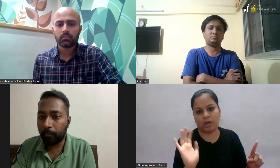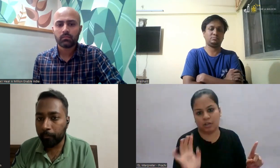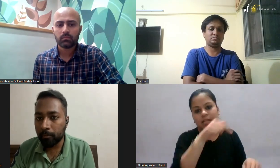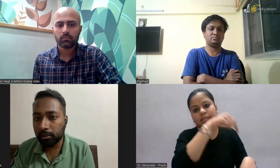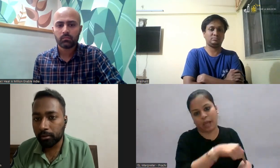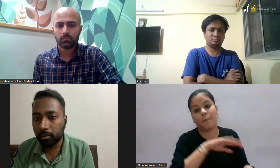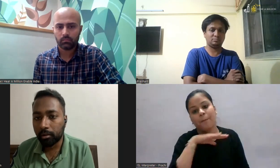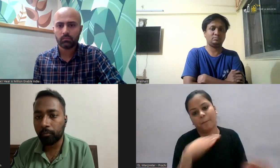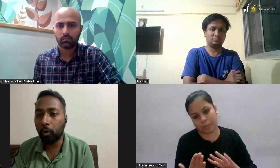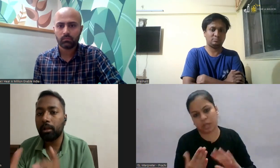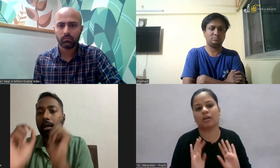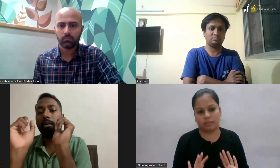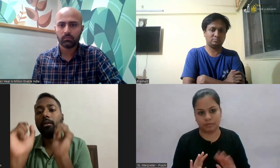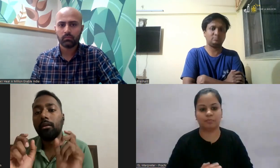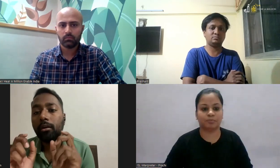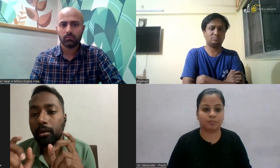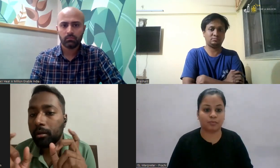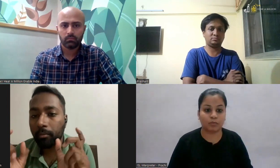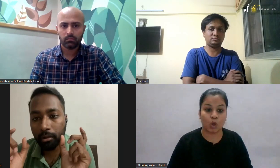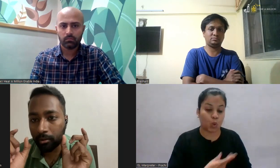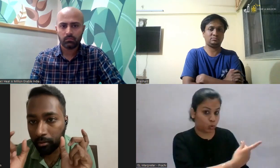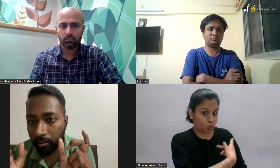Both are premium, both are